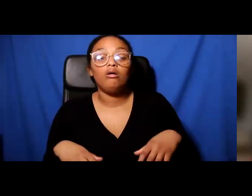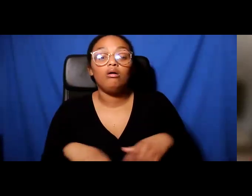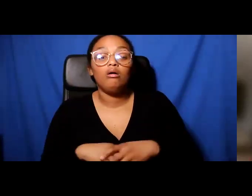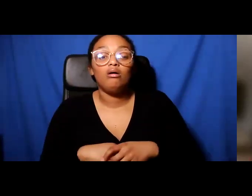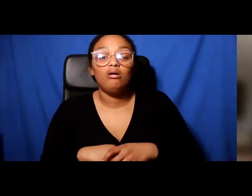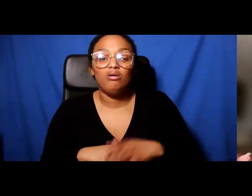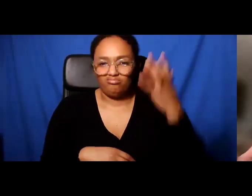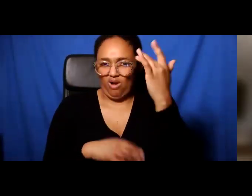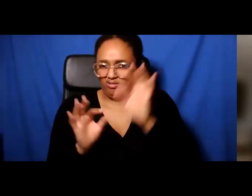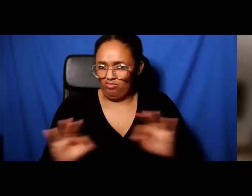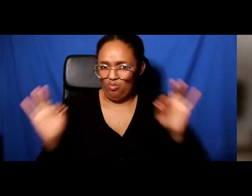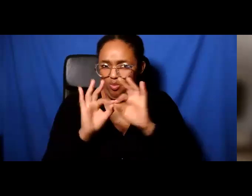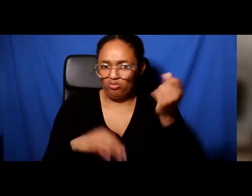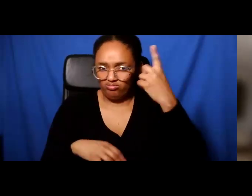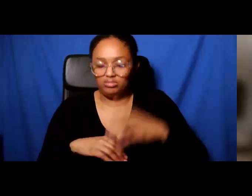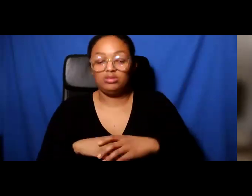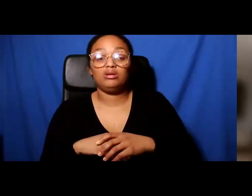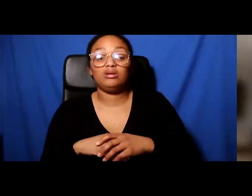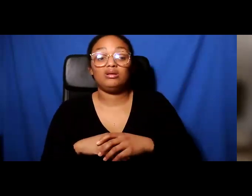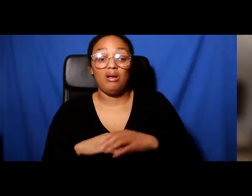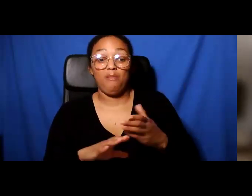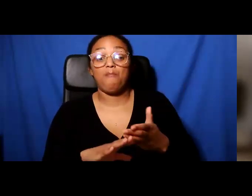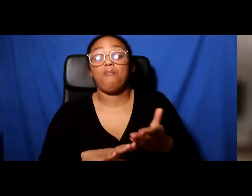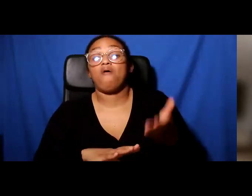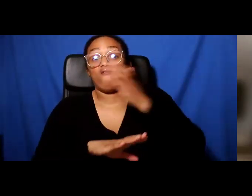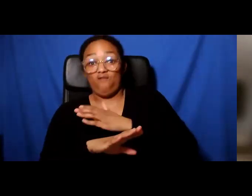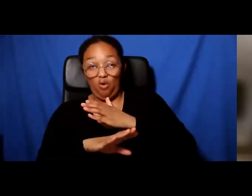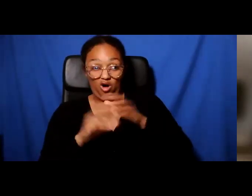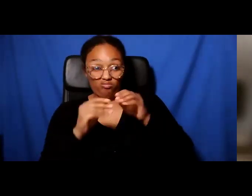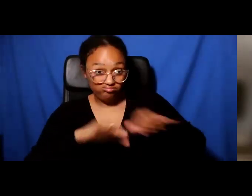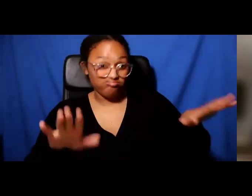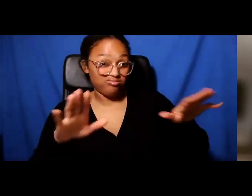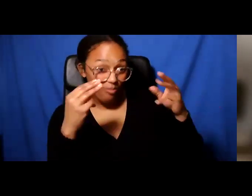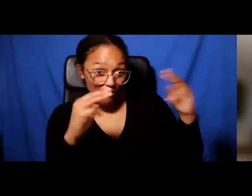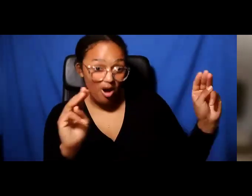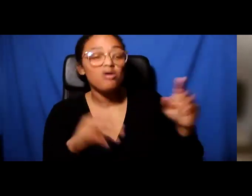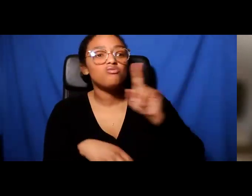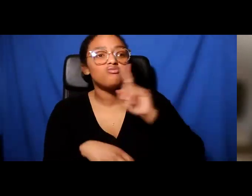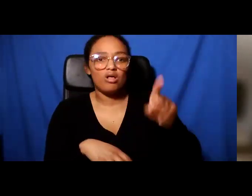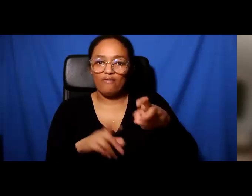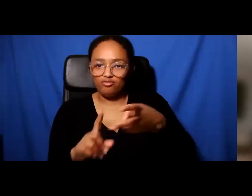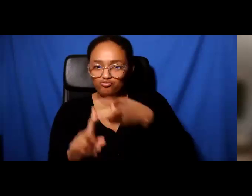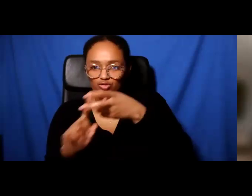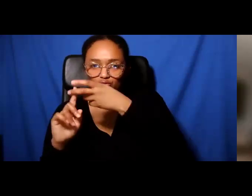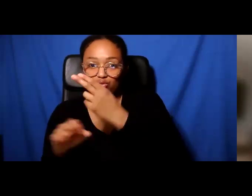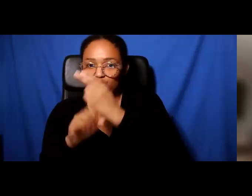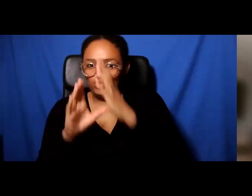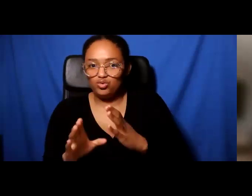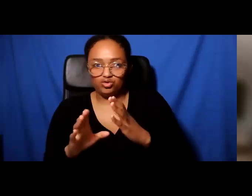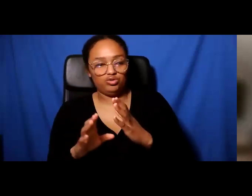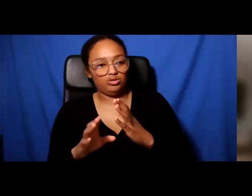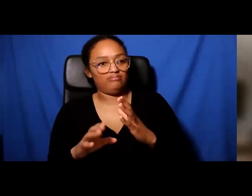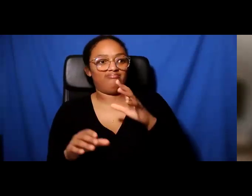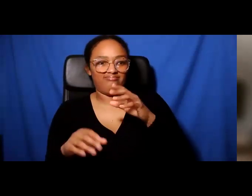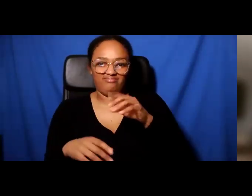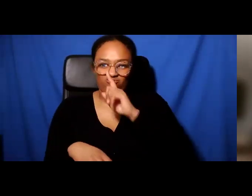to do at the start is to recruit users manually. Nearly all startups have to do this. You can't wait for users